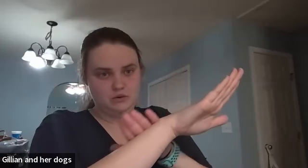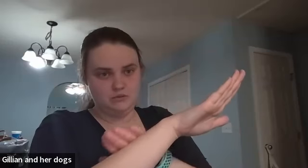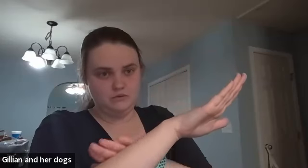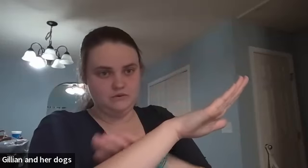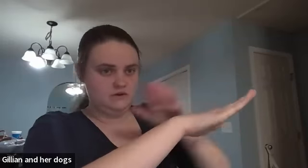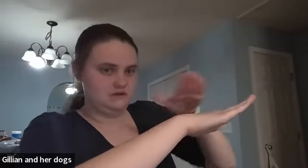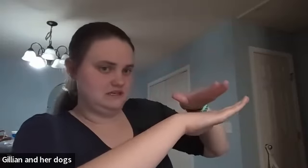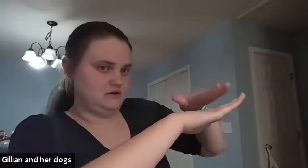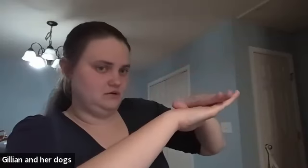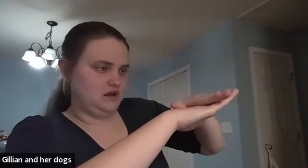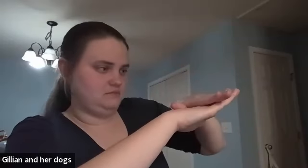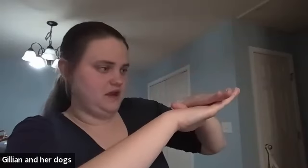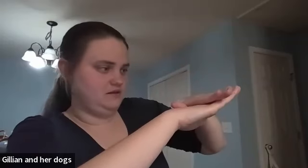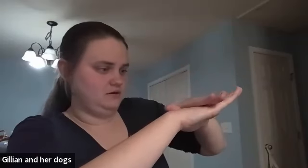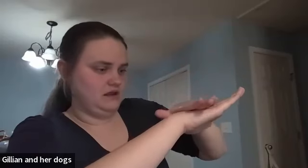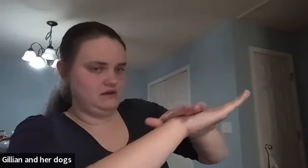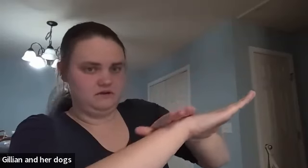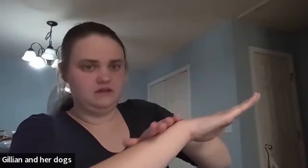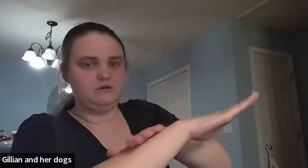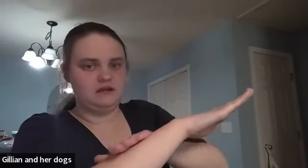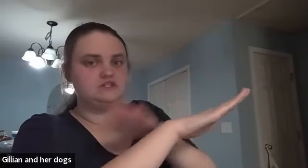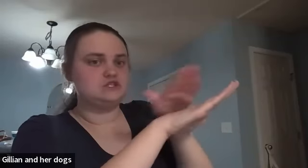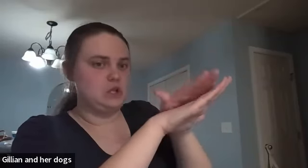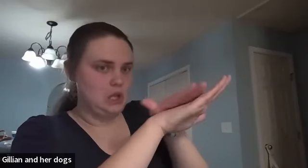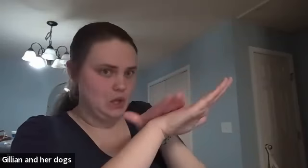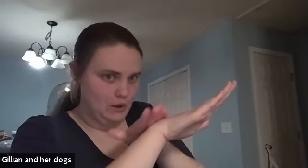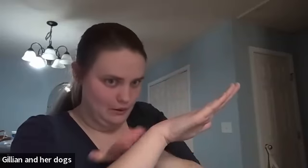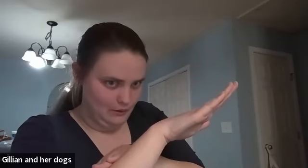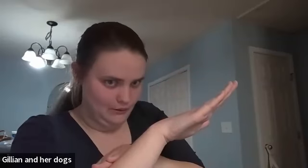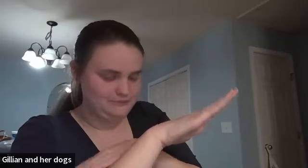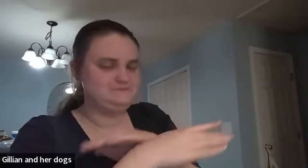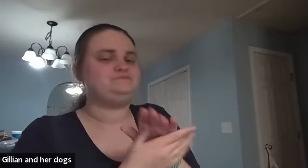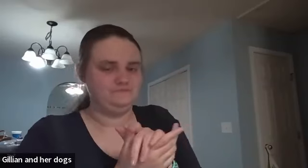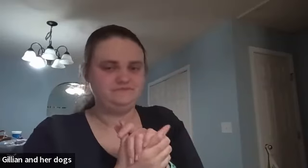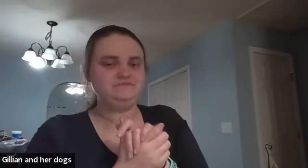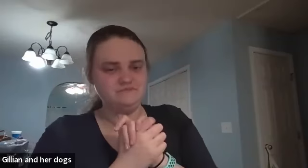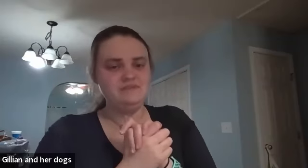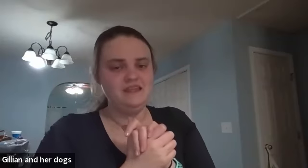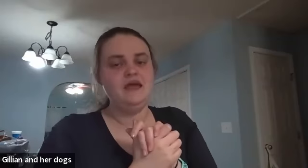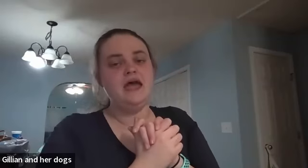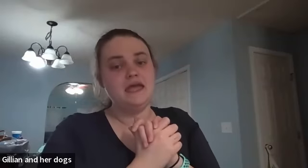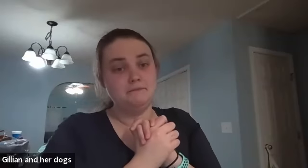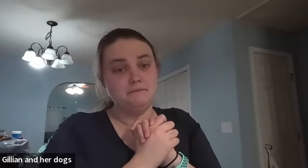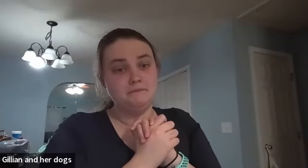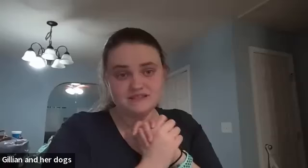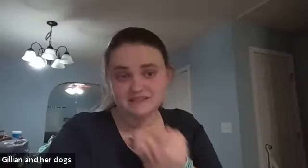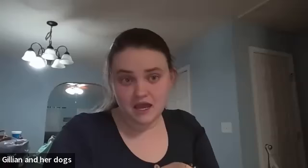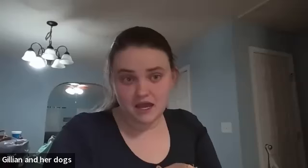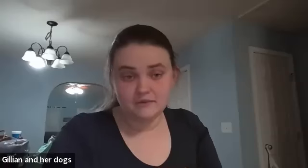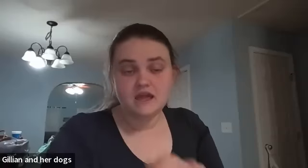slow. It's like you're kind of patting your hand and like going down slow. And most of the time,